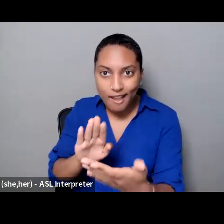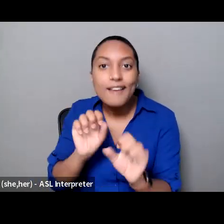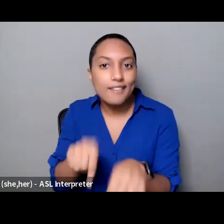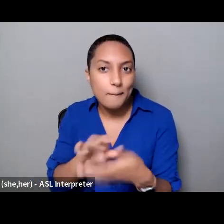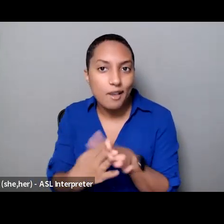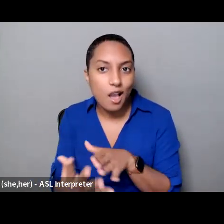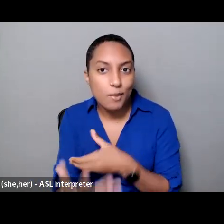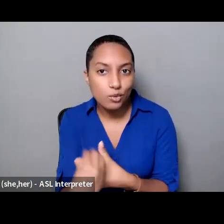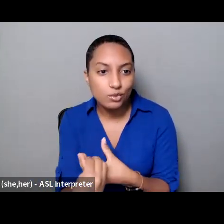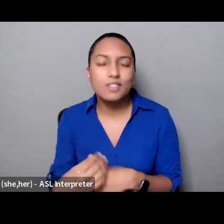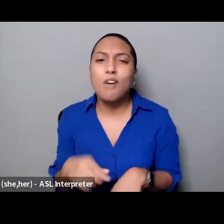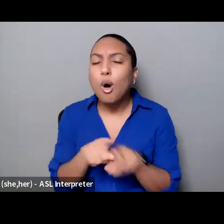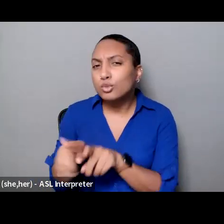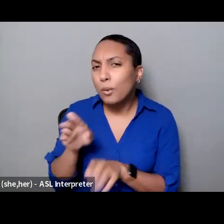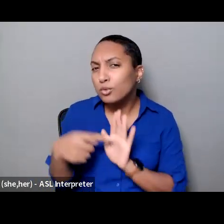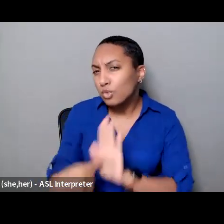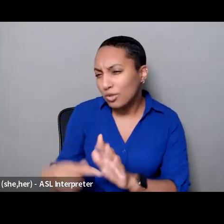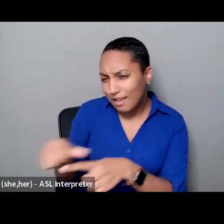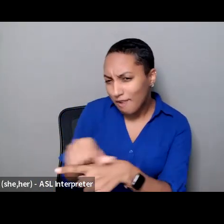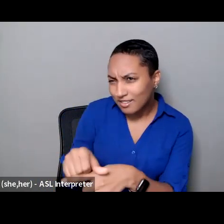like. Next slide.